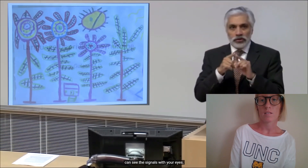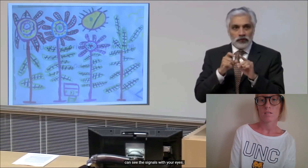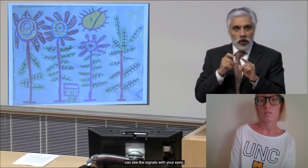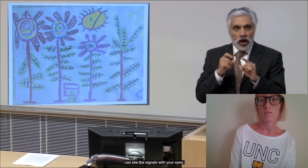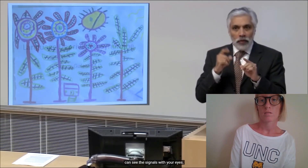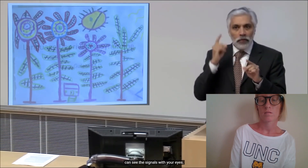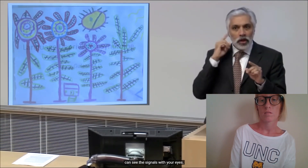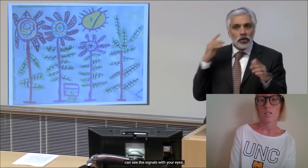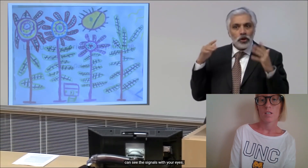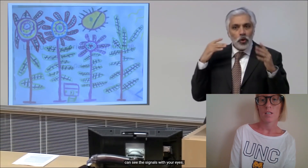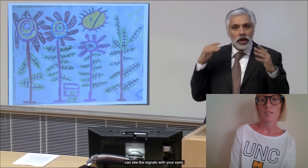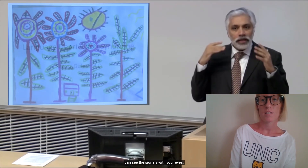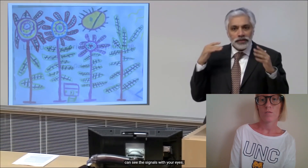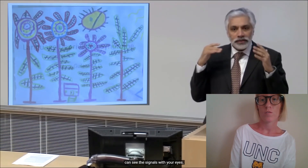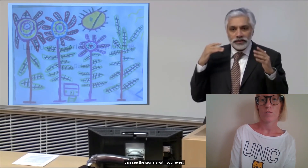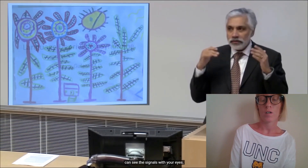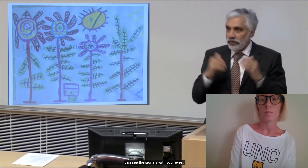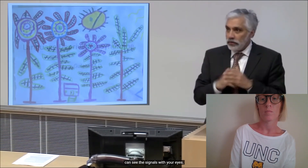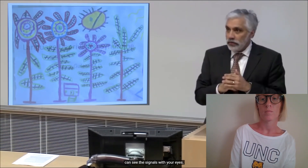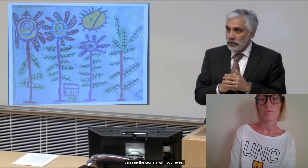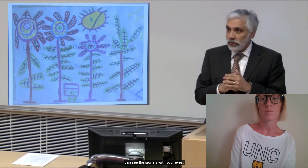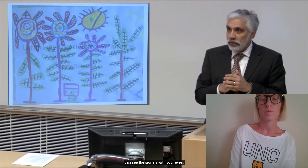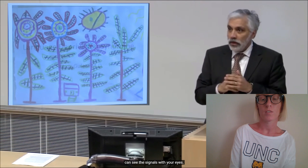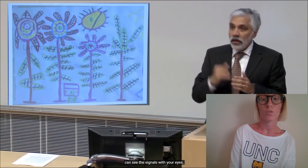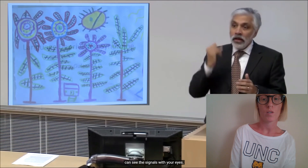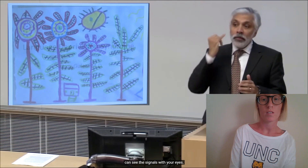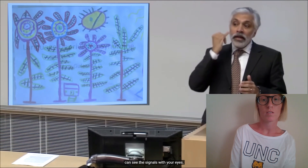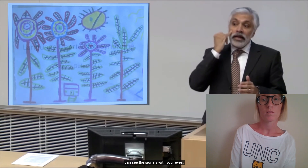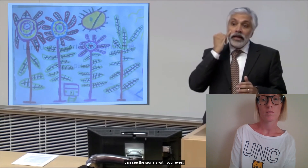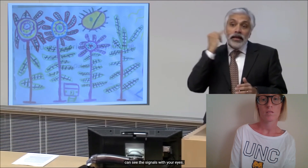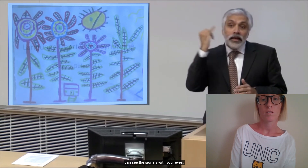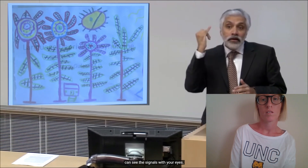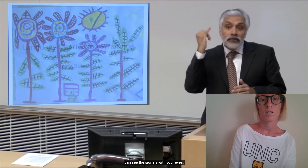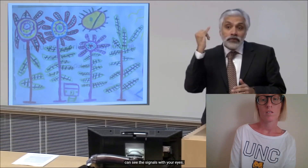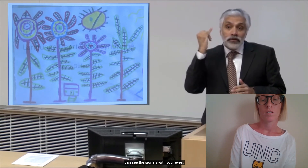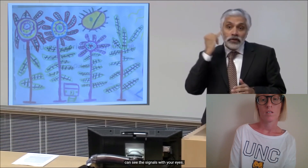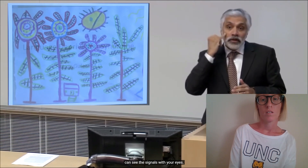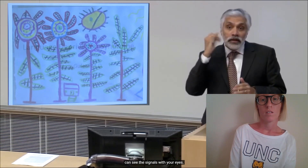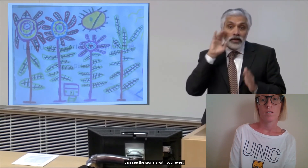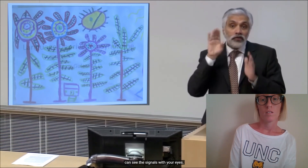signals with your eyes. And it's different from the noise.